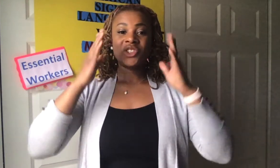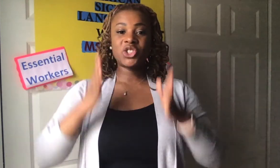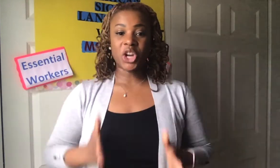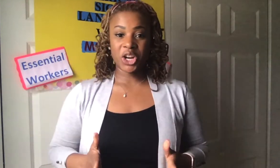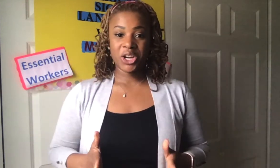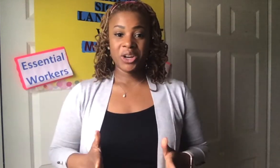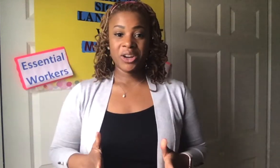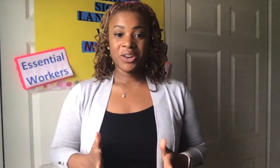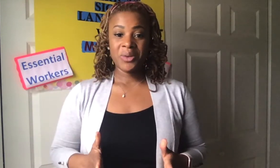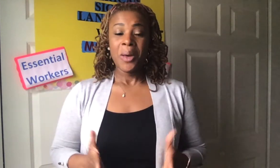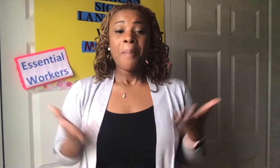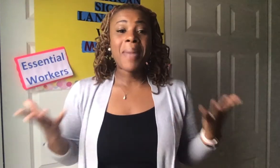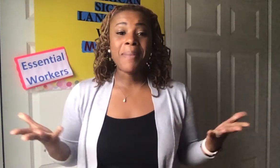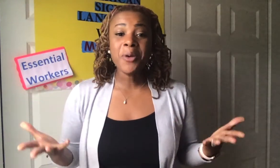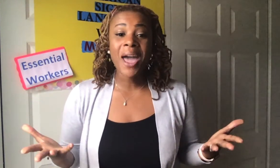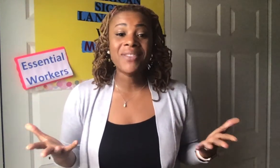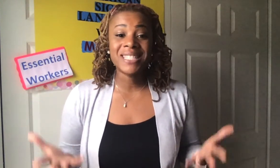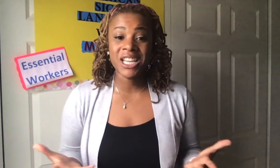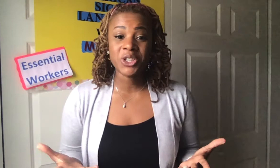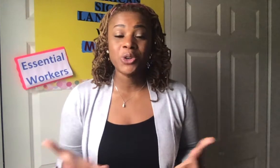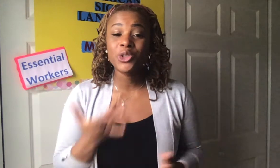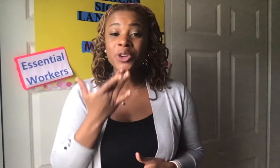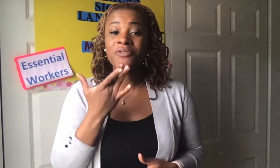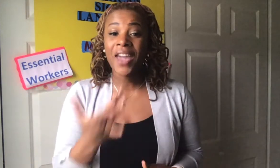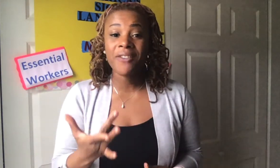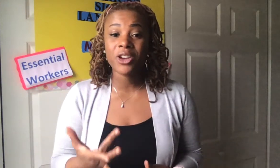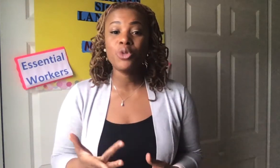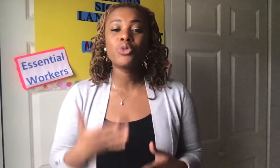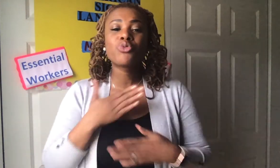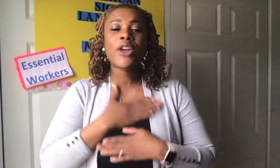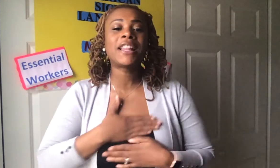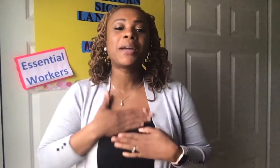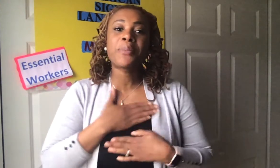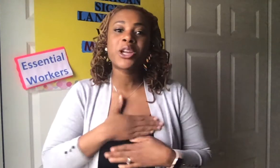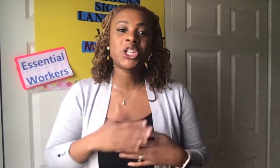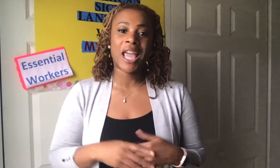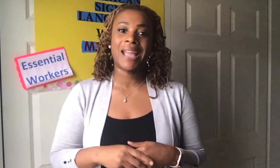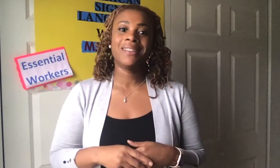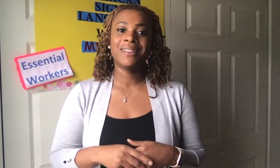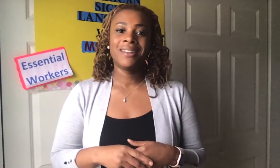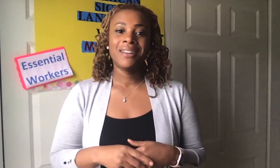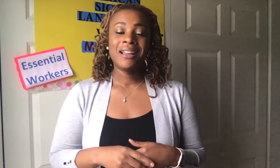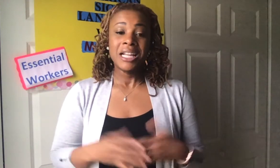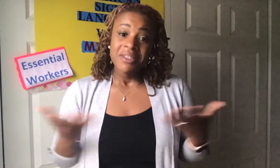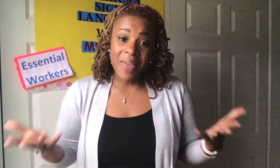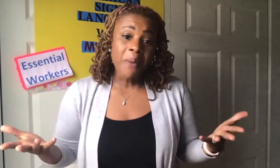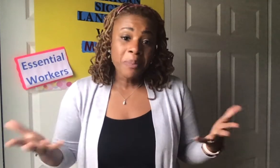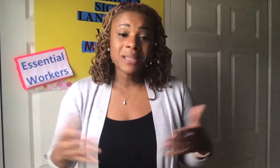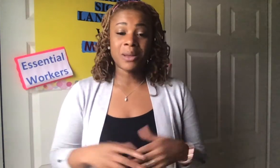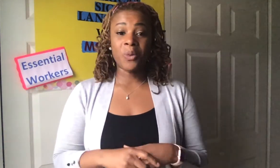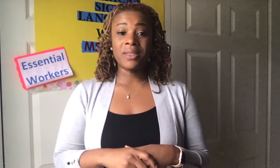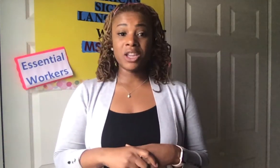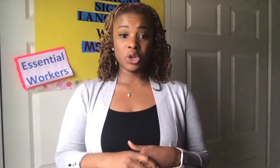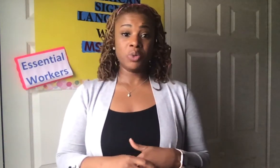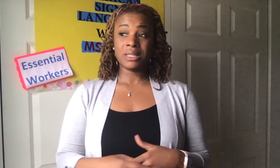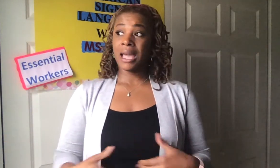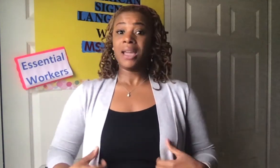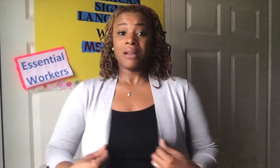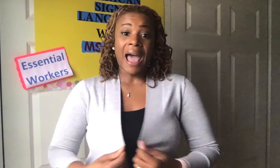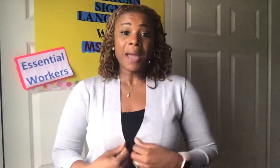Teacher. Maybe you have a teacher who's your favorite, who you really appreciate. That would be someone that you would say, I